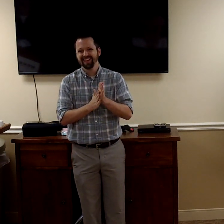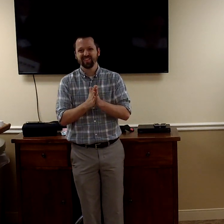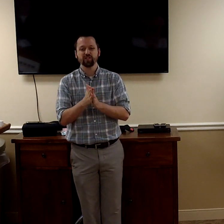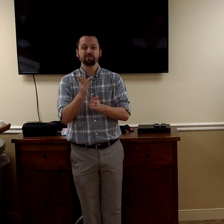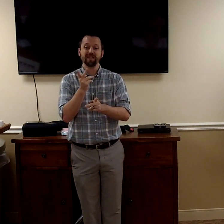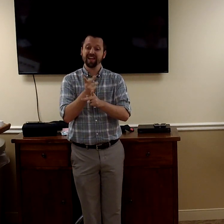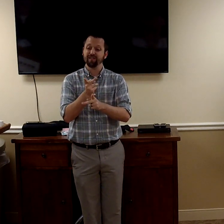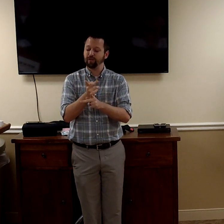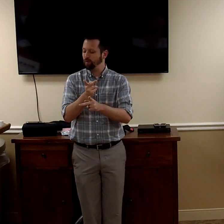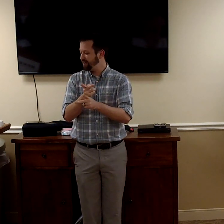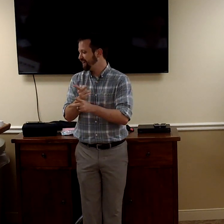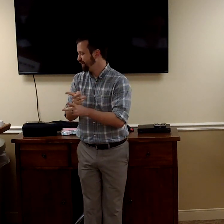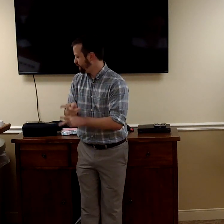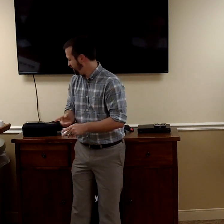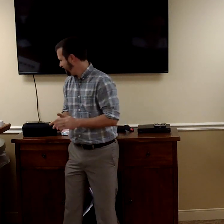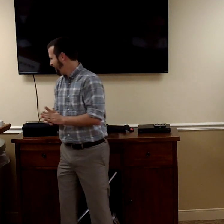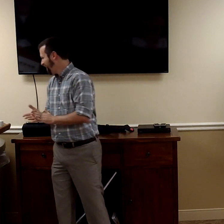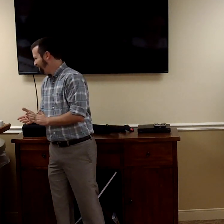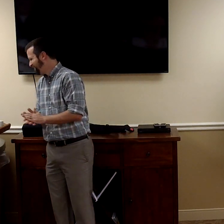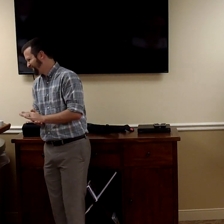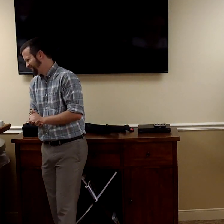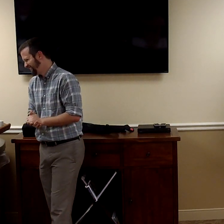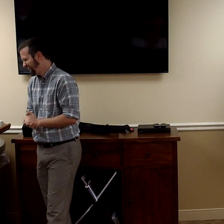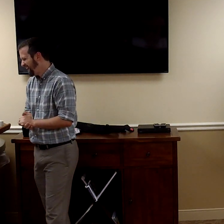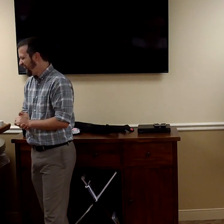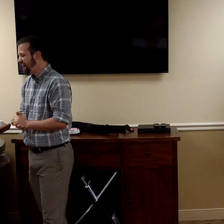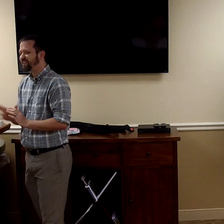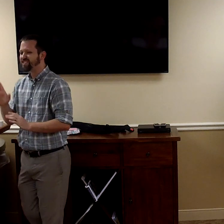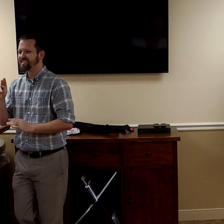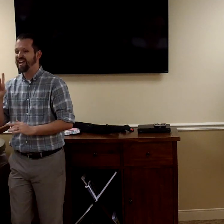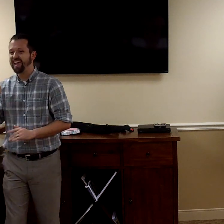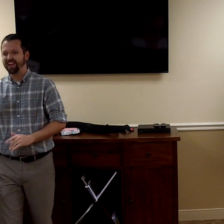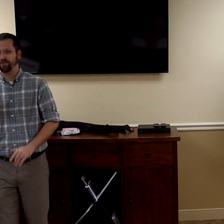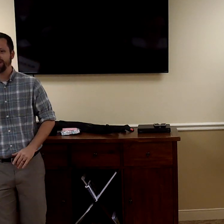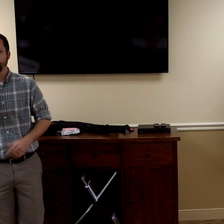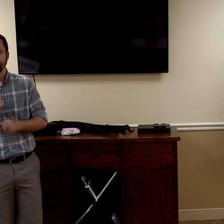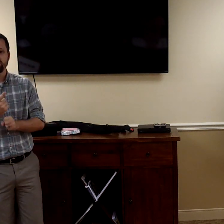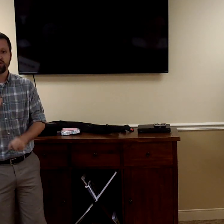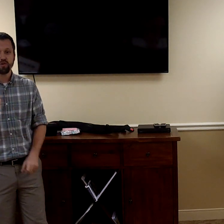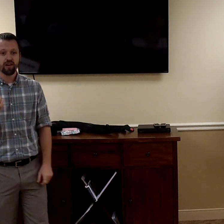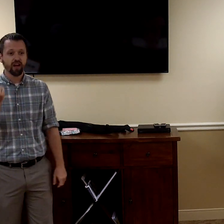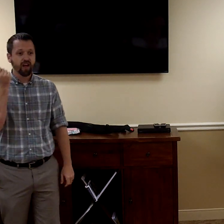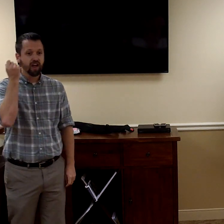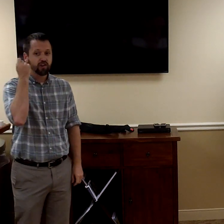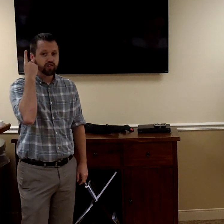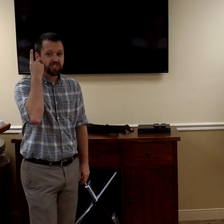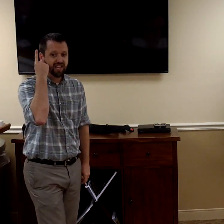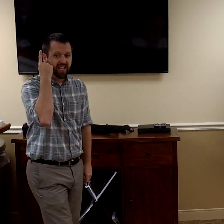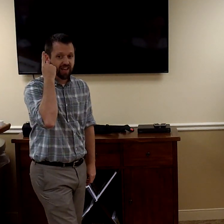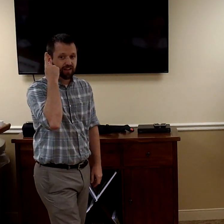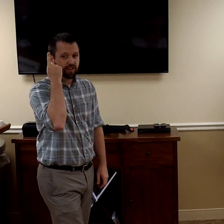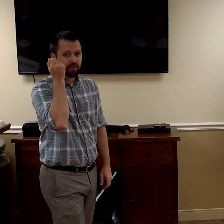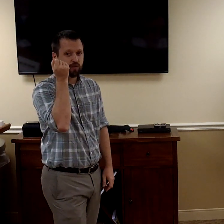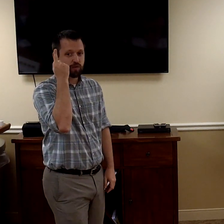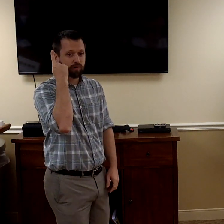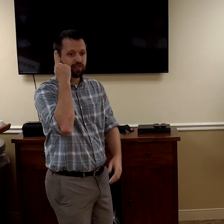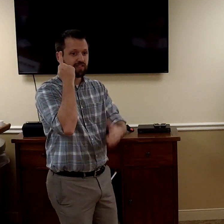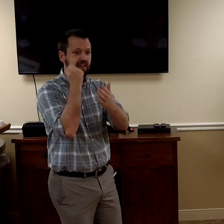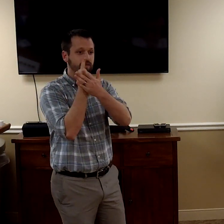So just be careful. Be careful. Understand. Make sure that you understand what the person says. Back